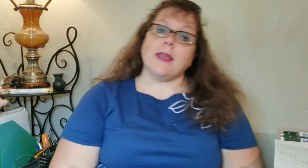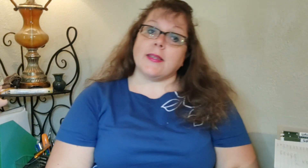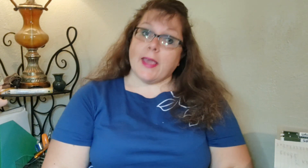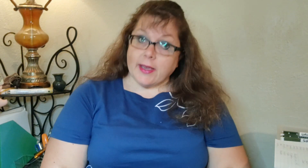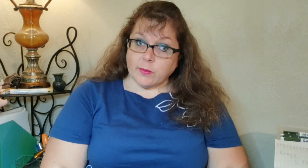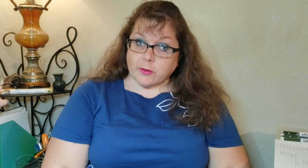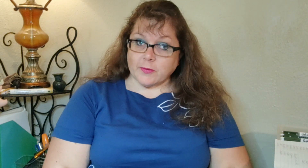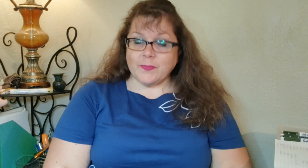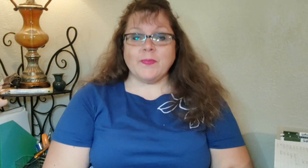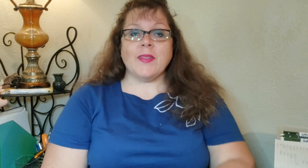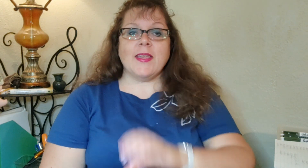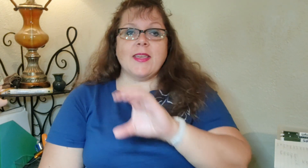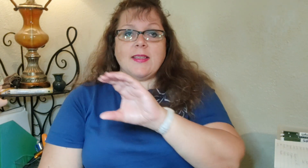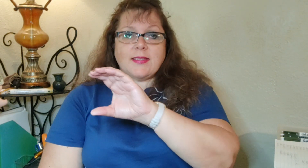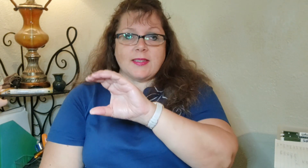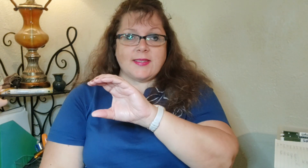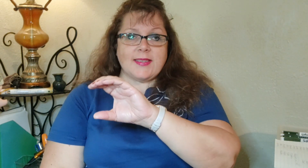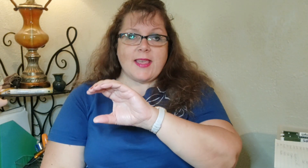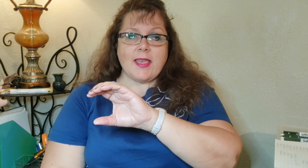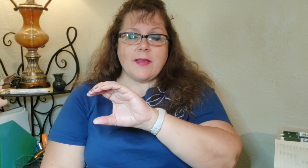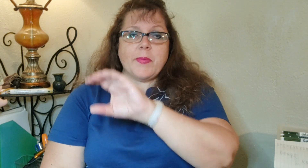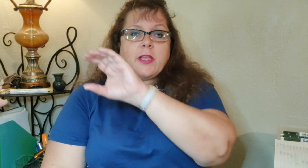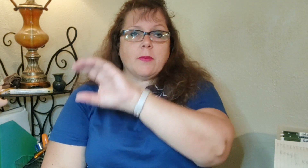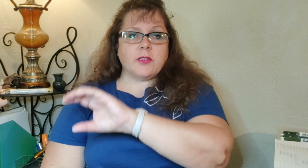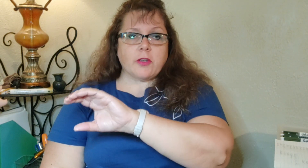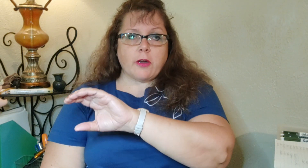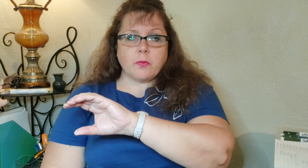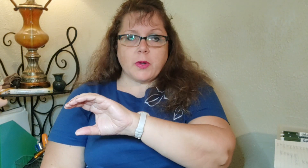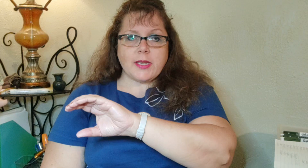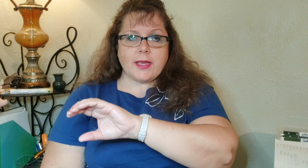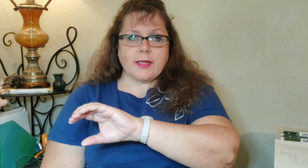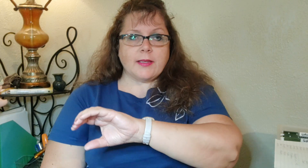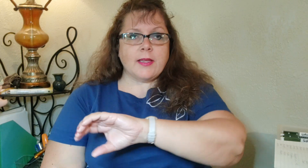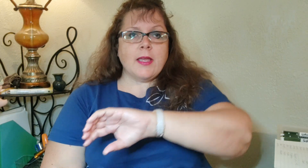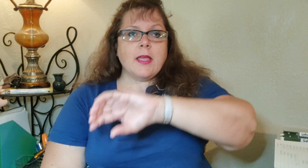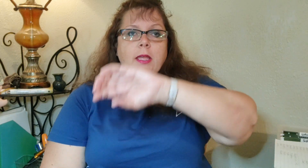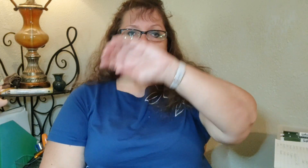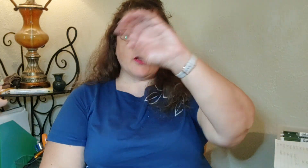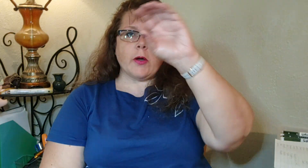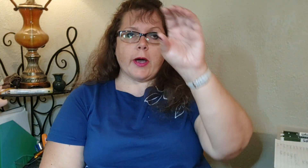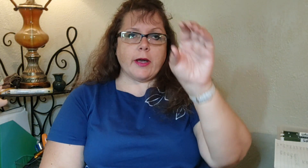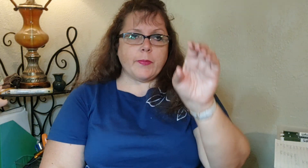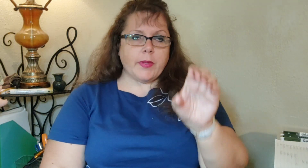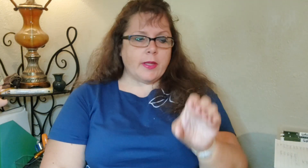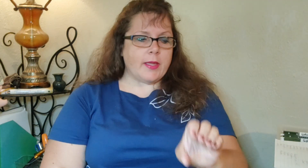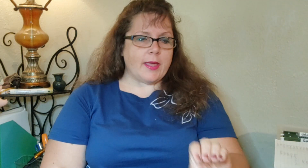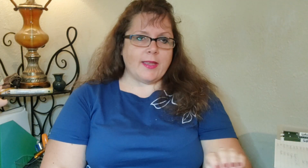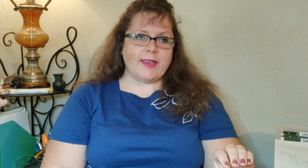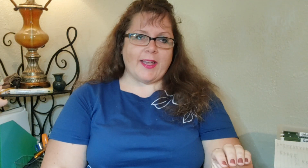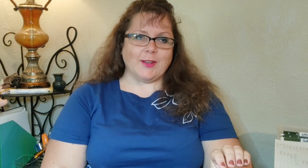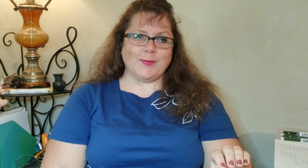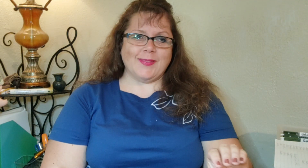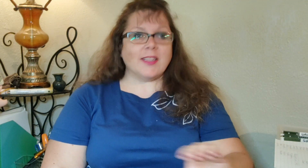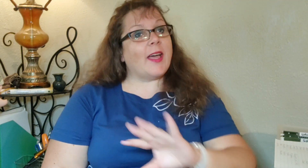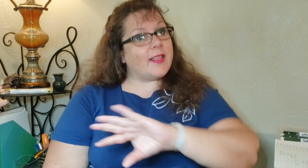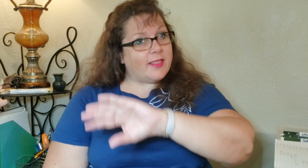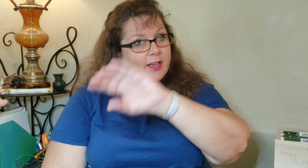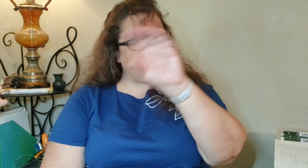And camel is the C, but you would start on one end and go up and down like the hump